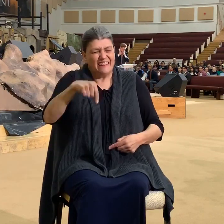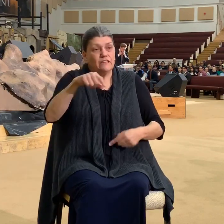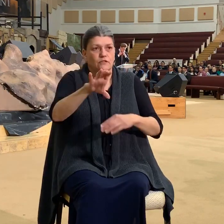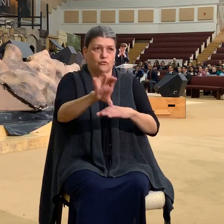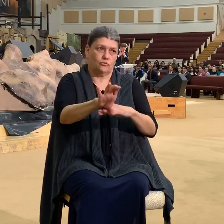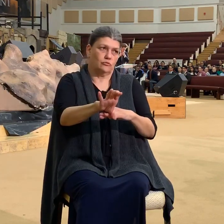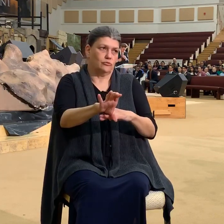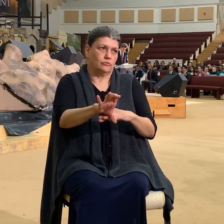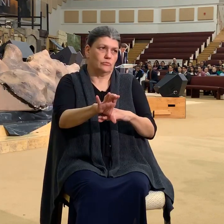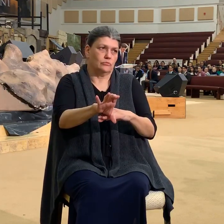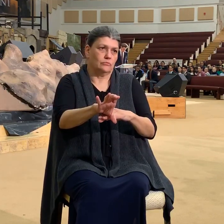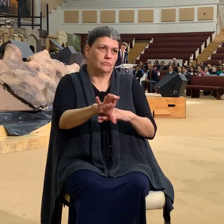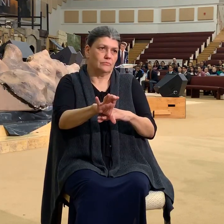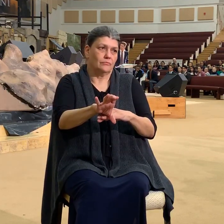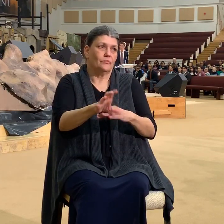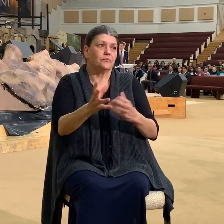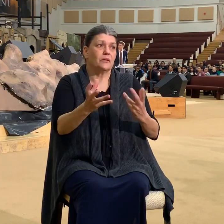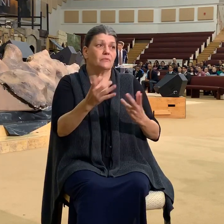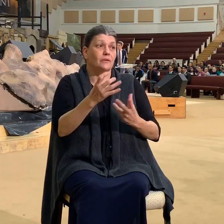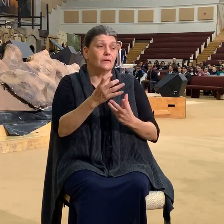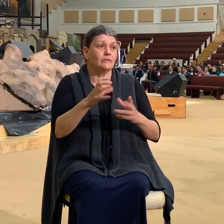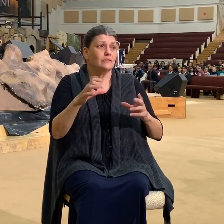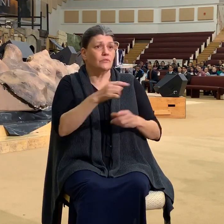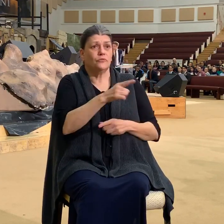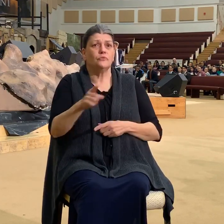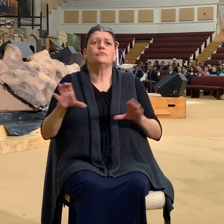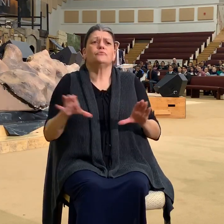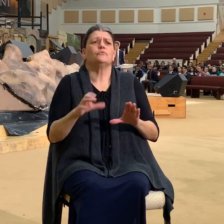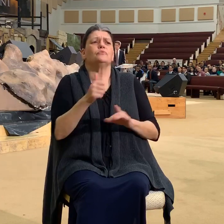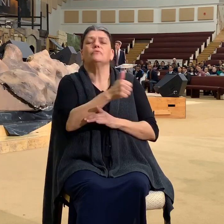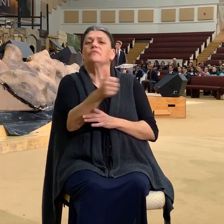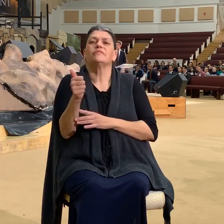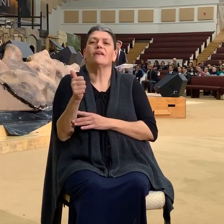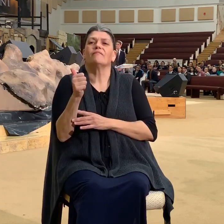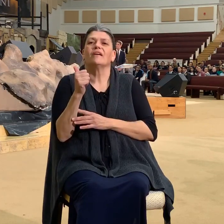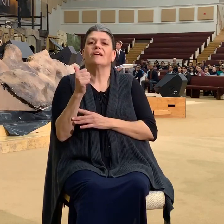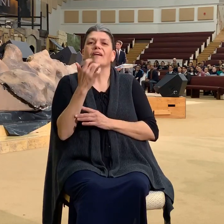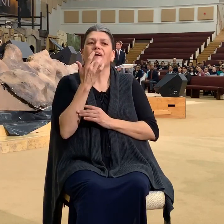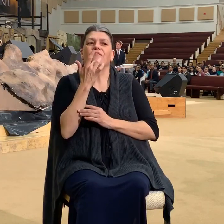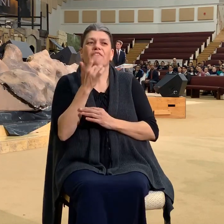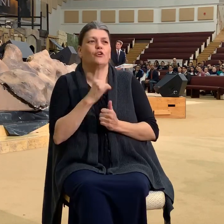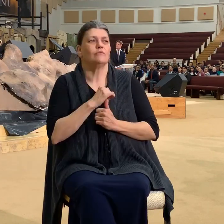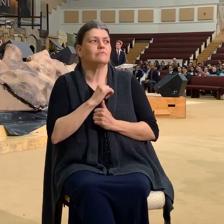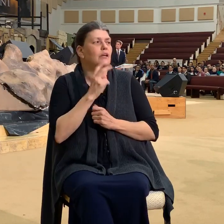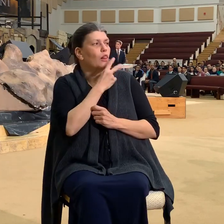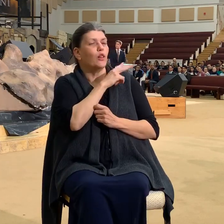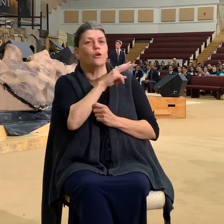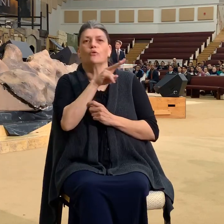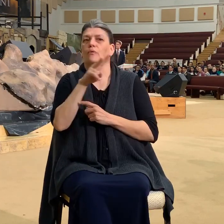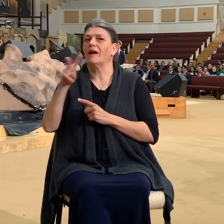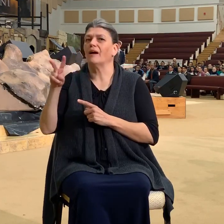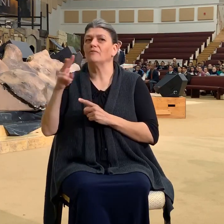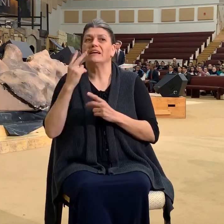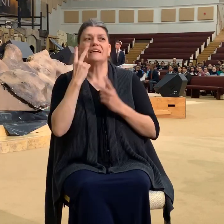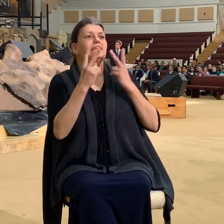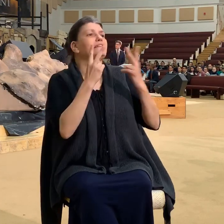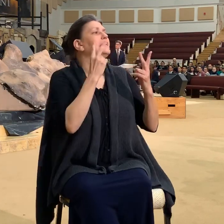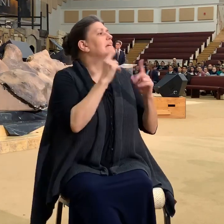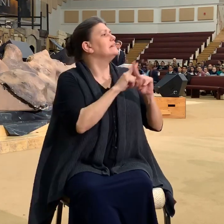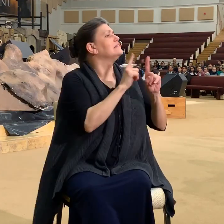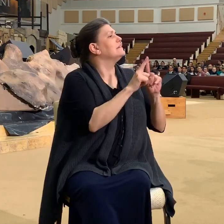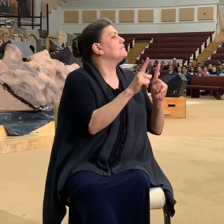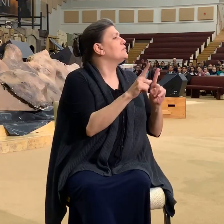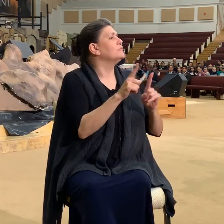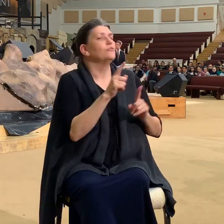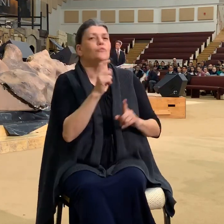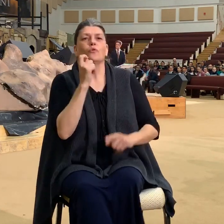church. And I want you to do yourself a favor. Look around and see how many different races